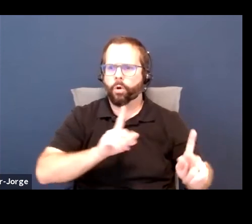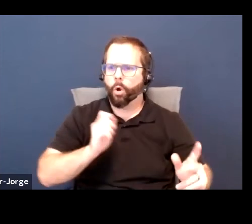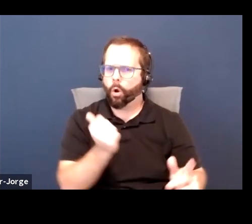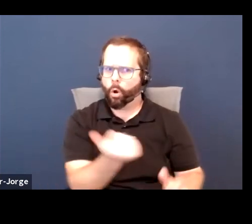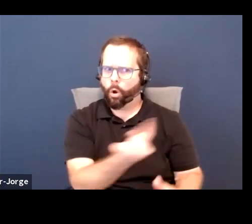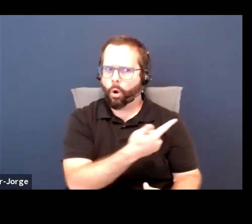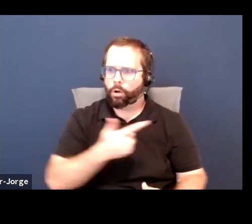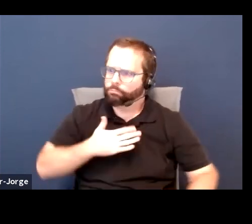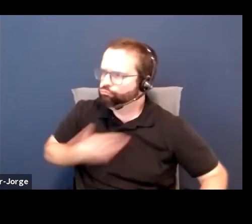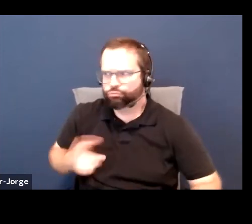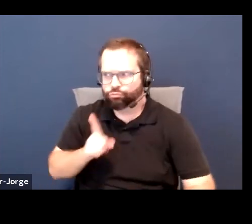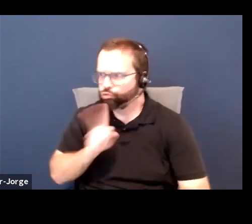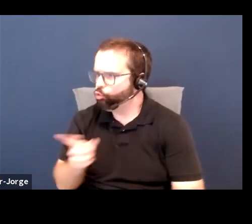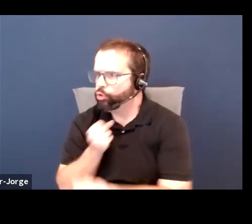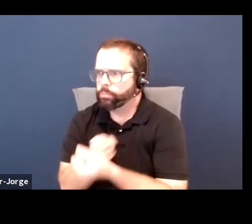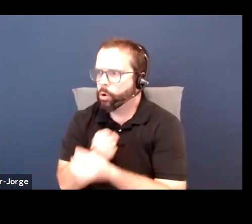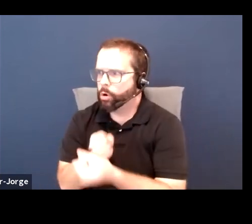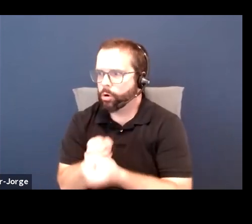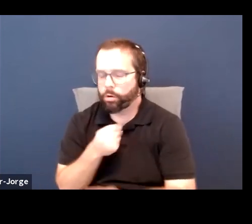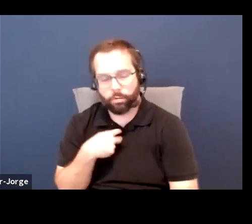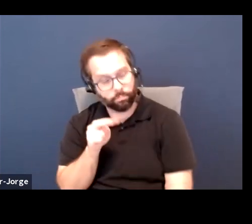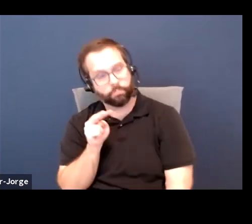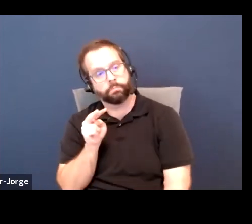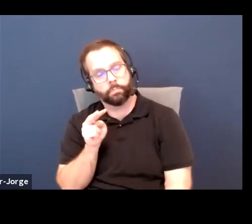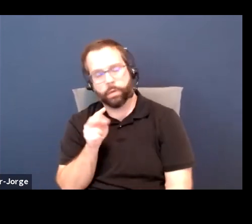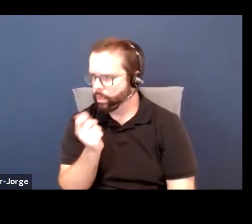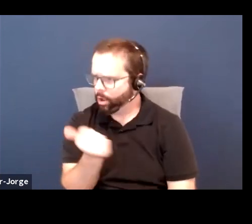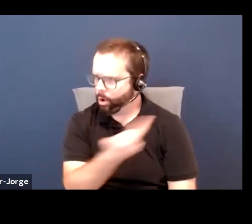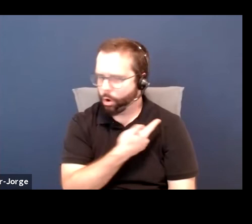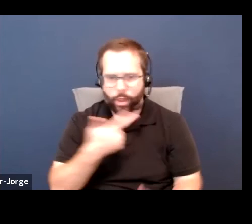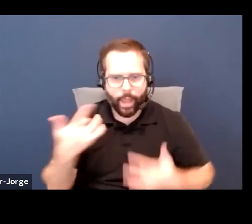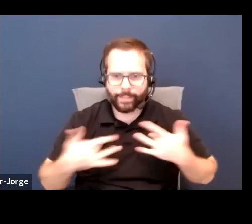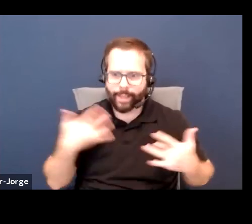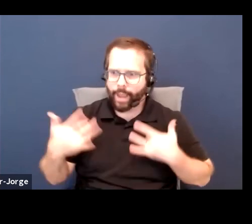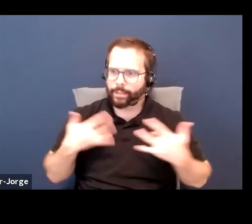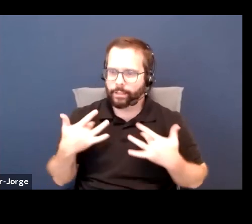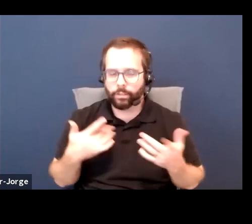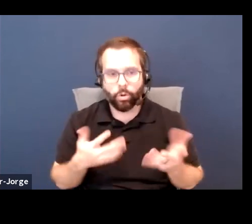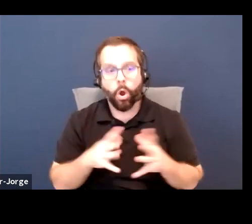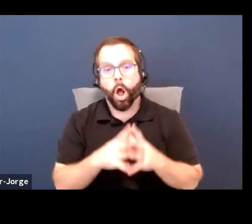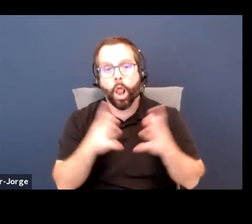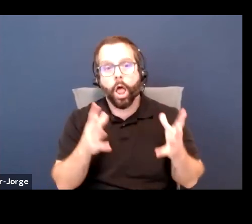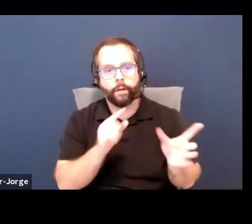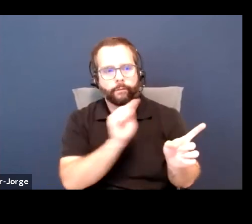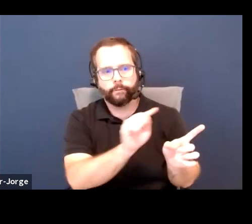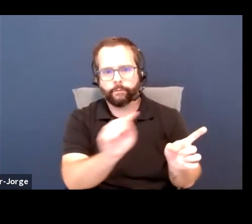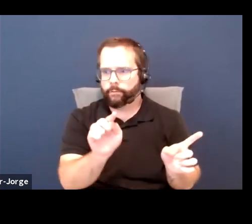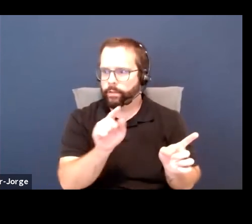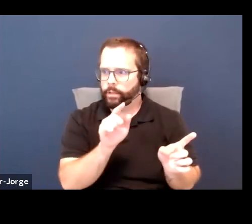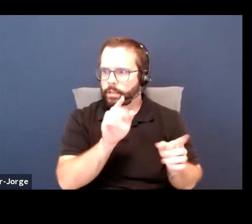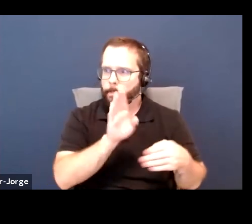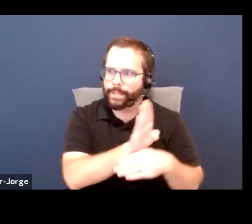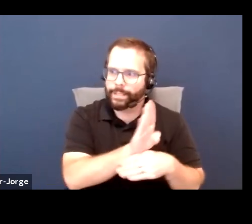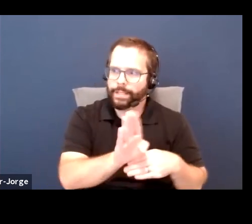exciting. Brad mentioned that, many of these entities just simply are not aware of